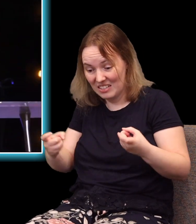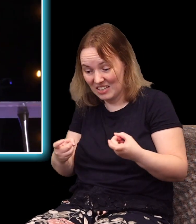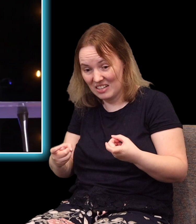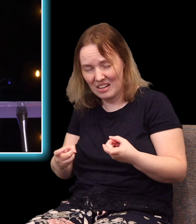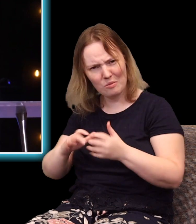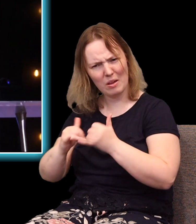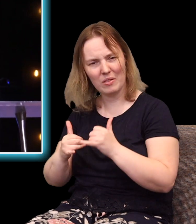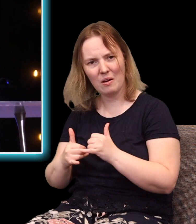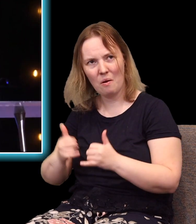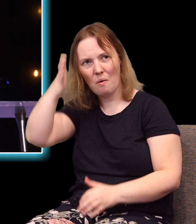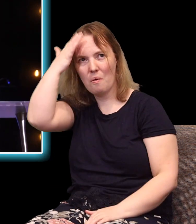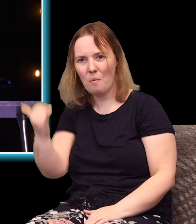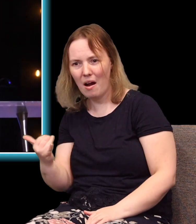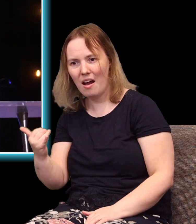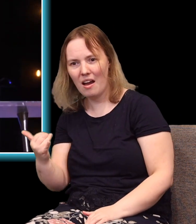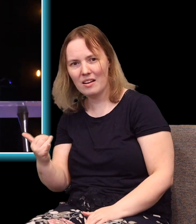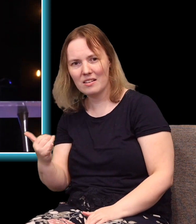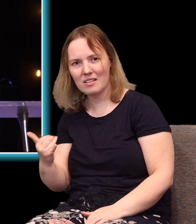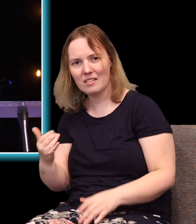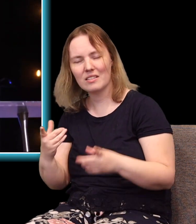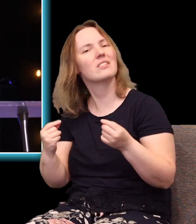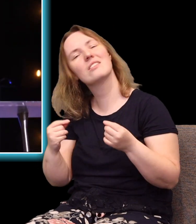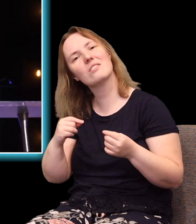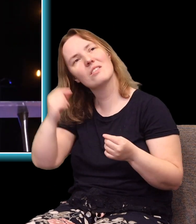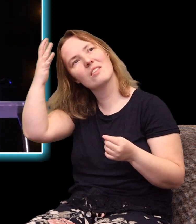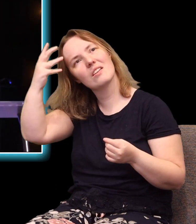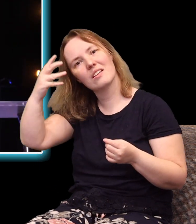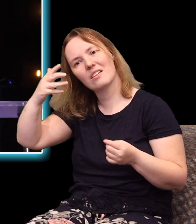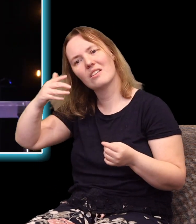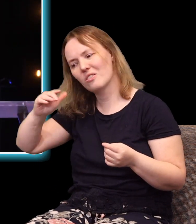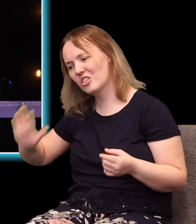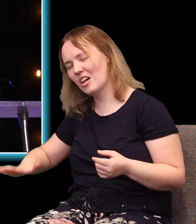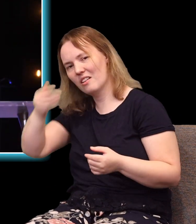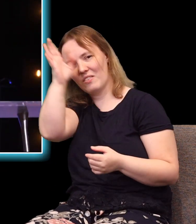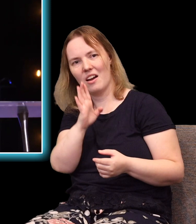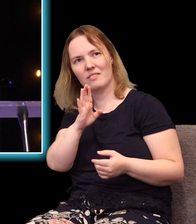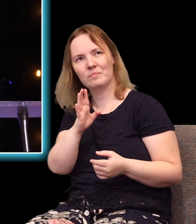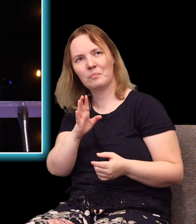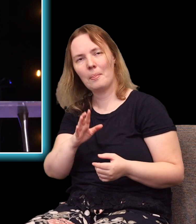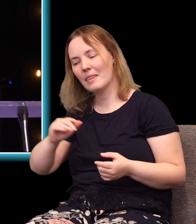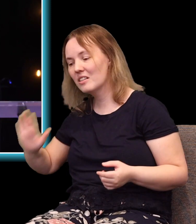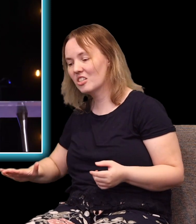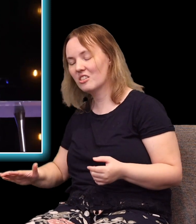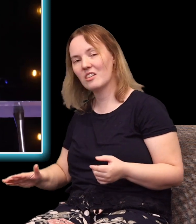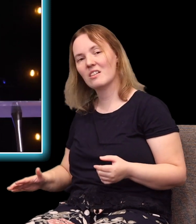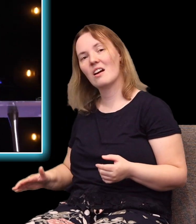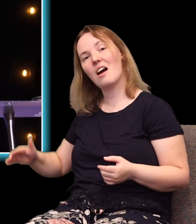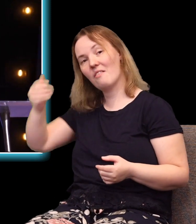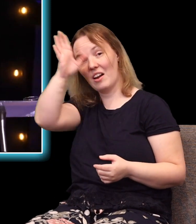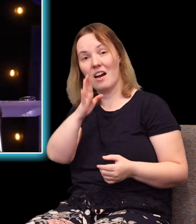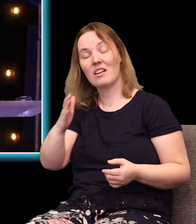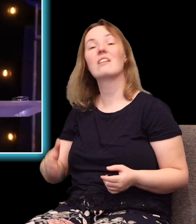is sin and you play with it, why in the world do you think you're a child of God? No. Children of God know the word of God to